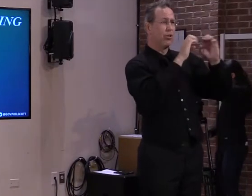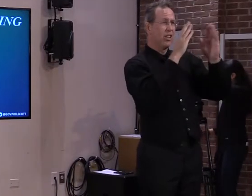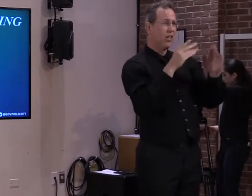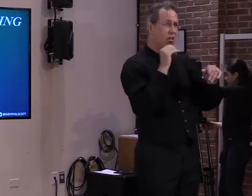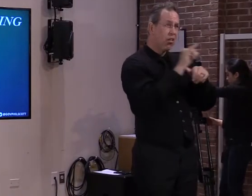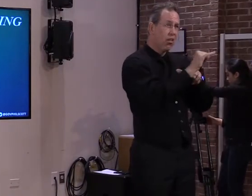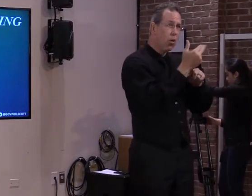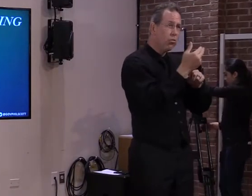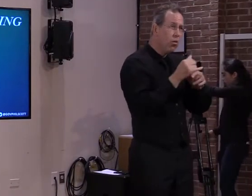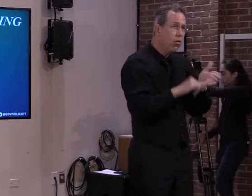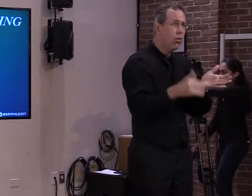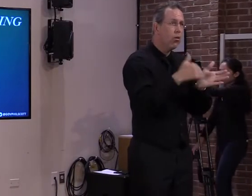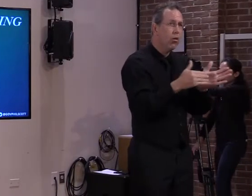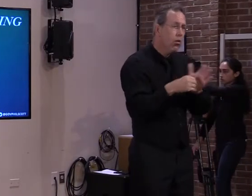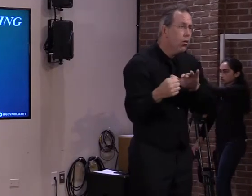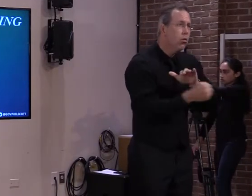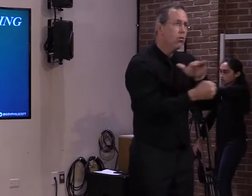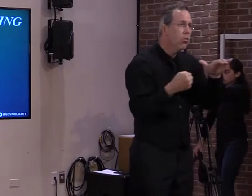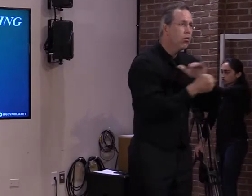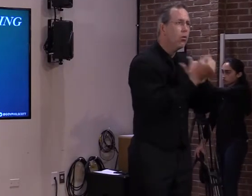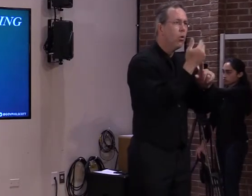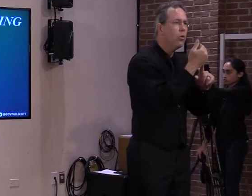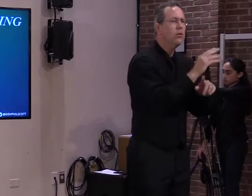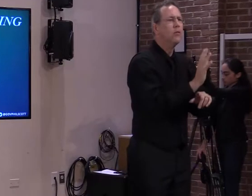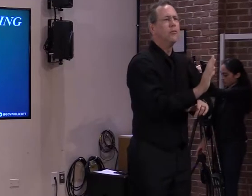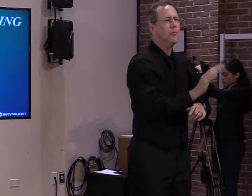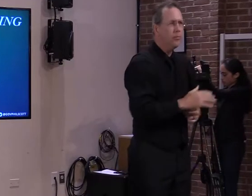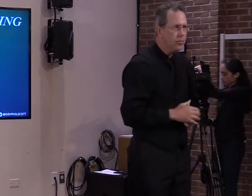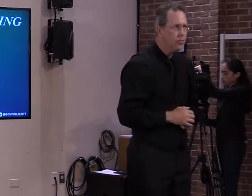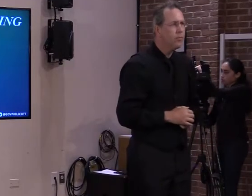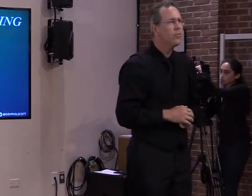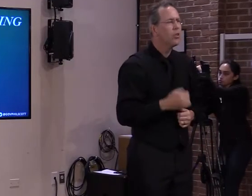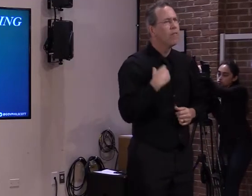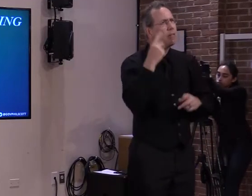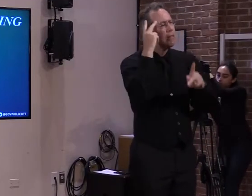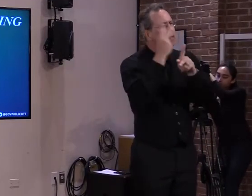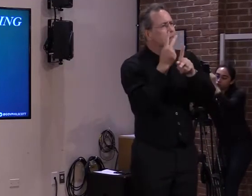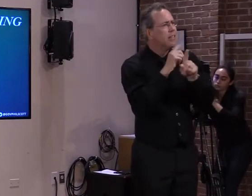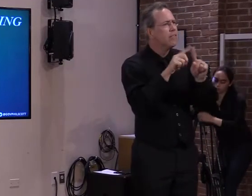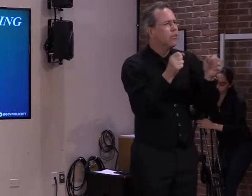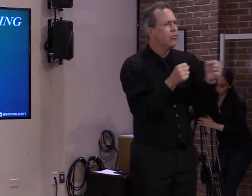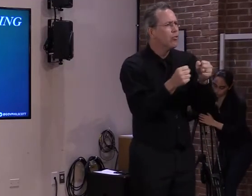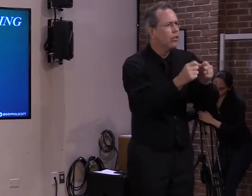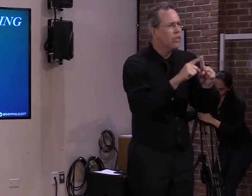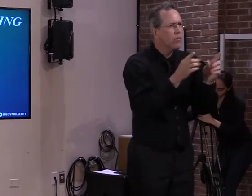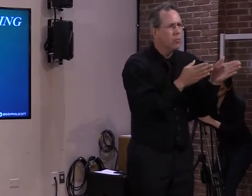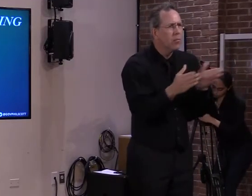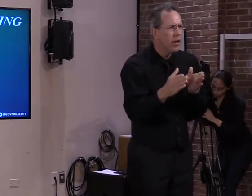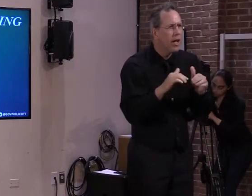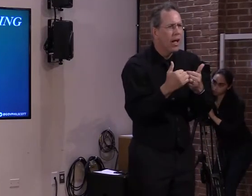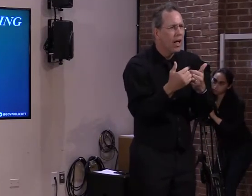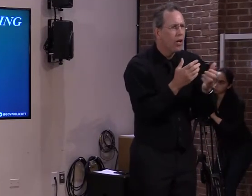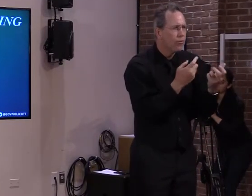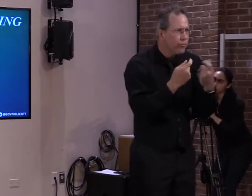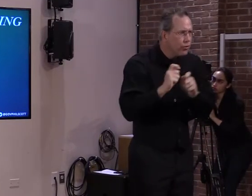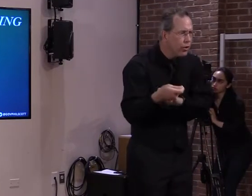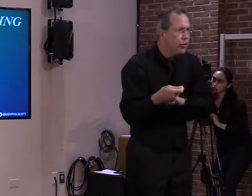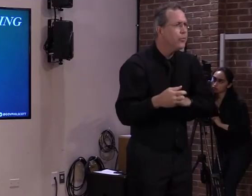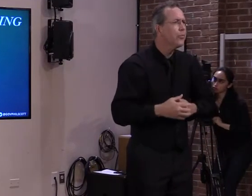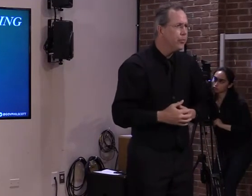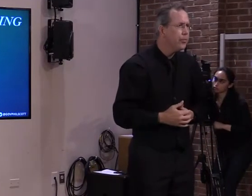in need are connected to necessary supports. Additionally, recognizing that Vermont will not have